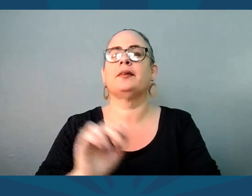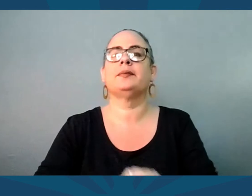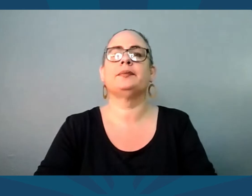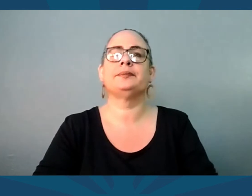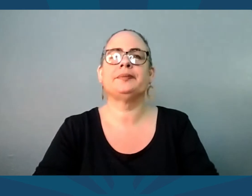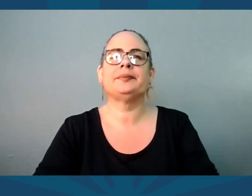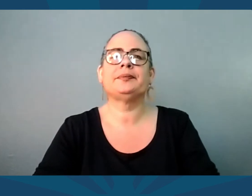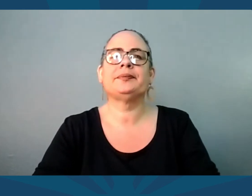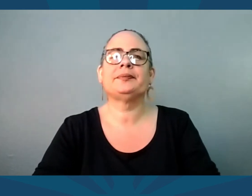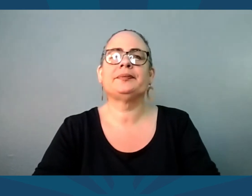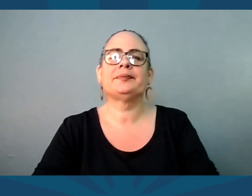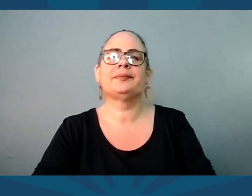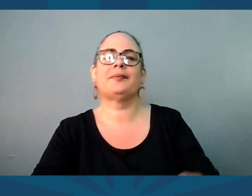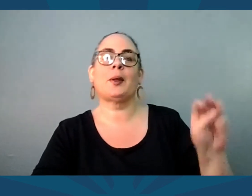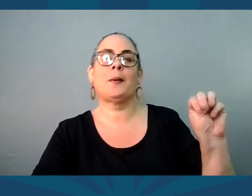risc.maricopa.gov.